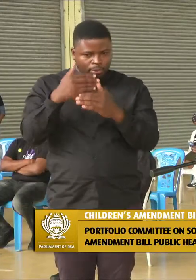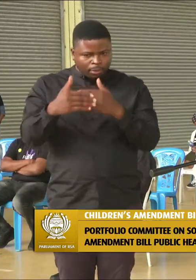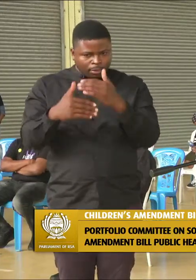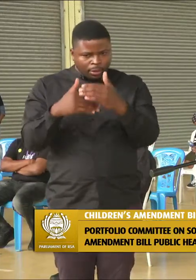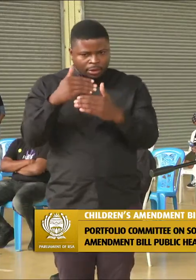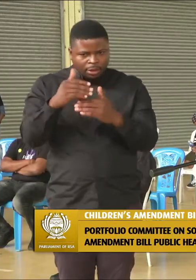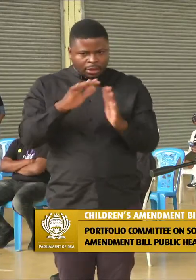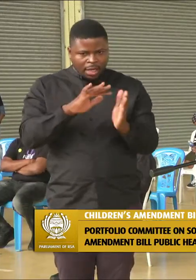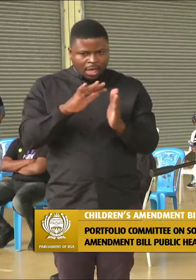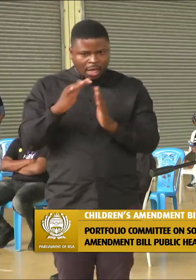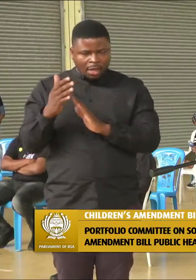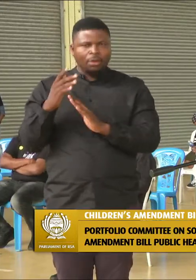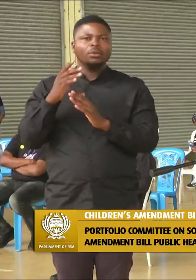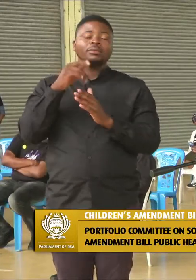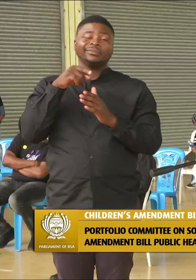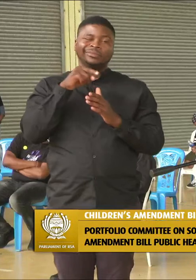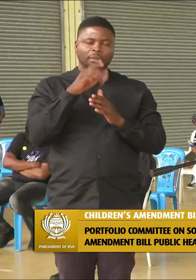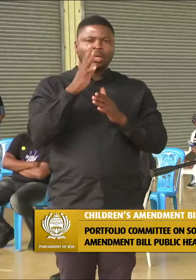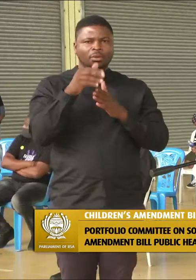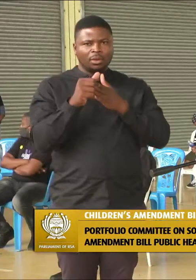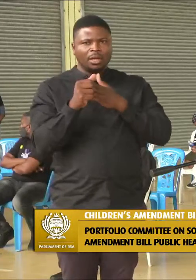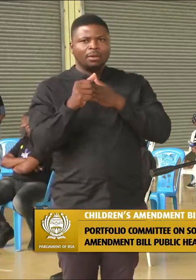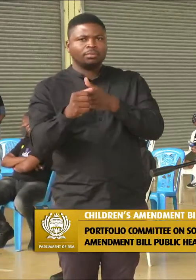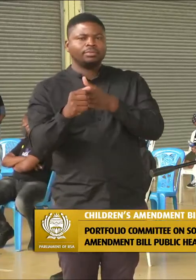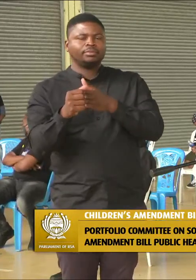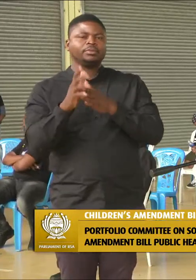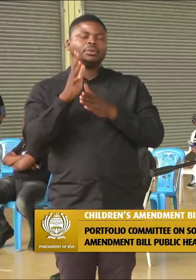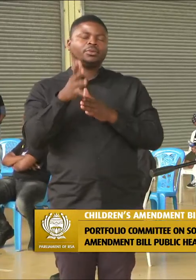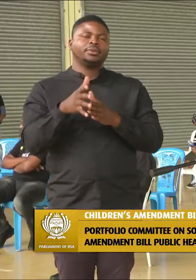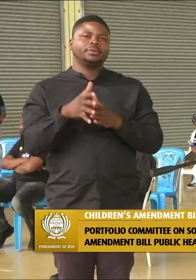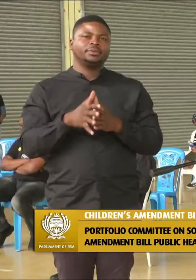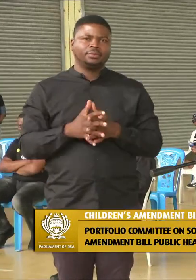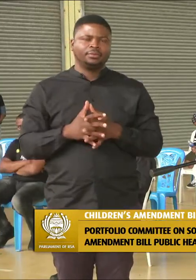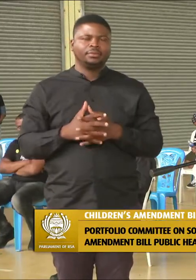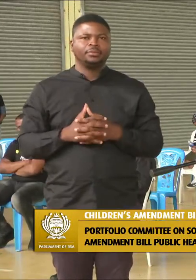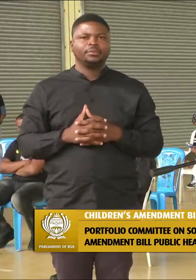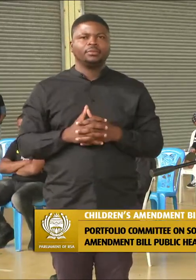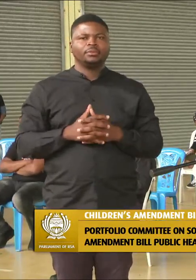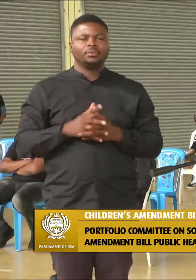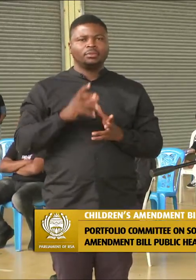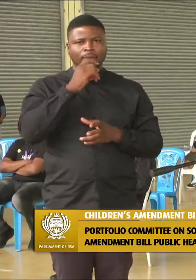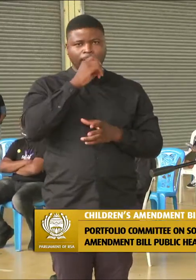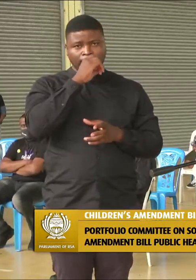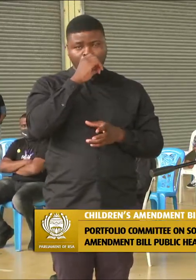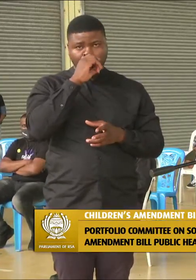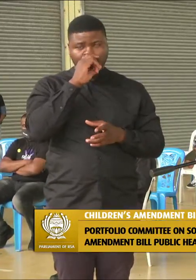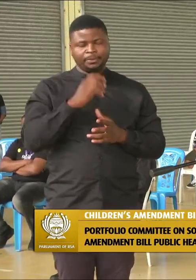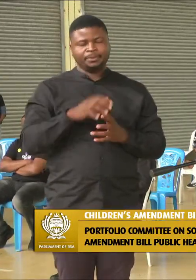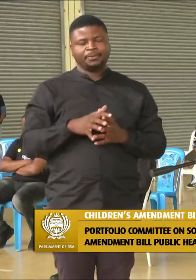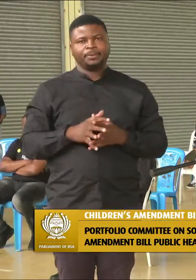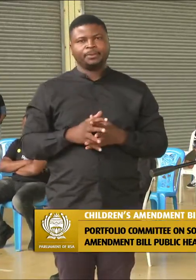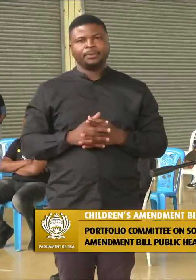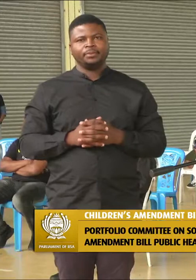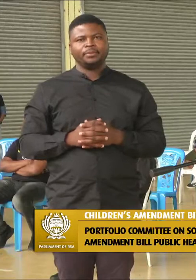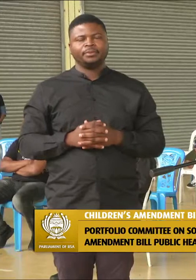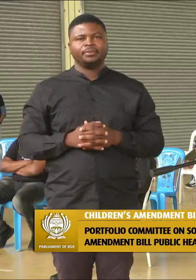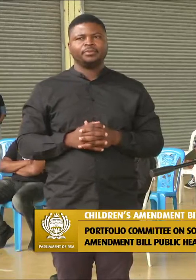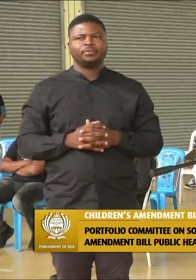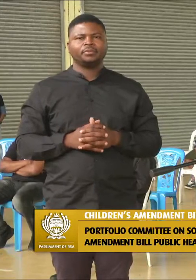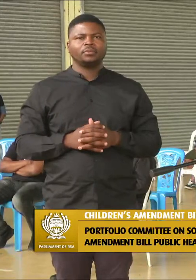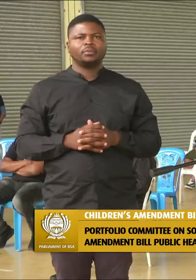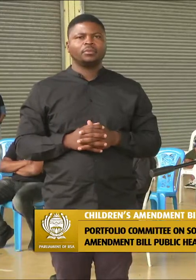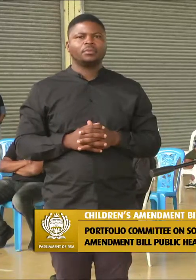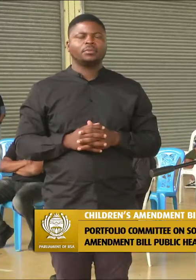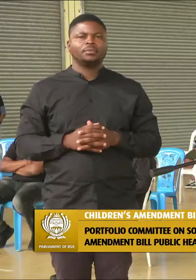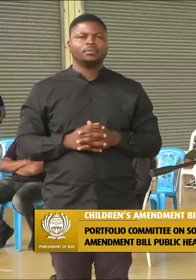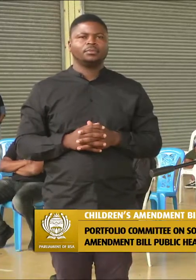process forward. Kunohlelo oluzolandelwa nenqubo ehlelekile ezolandela ebonisa ukuthi singaliqhubezela kanjani lolu